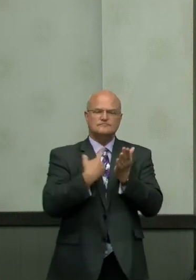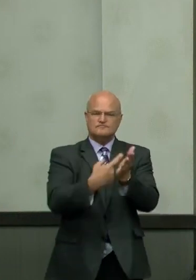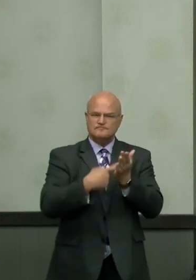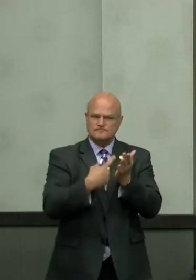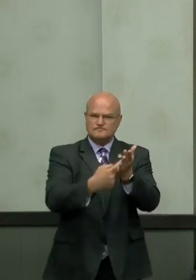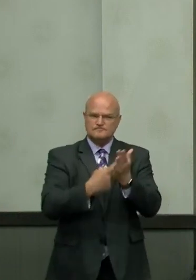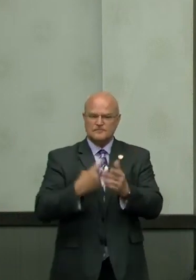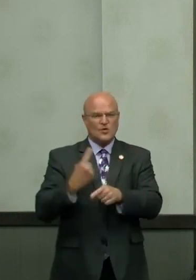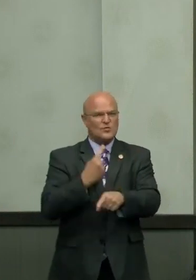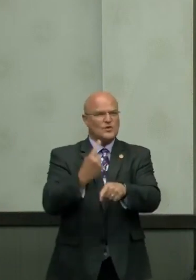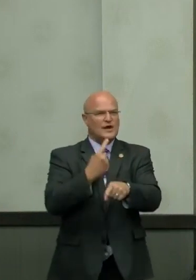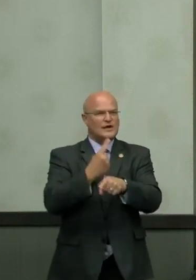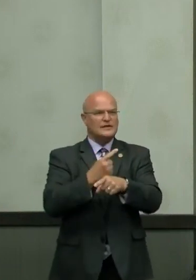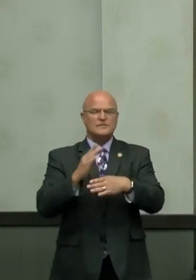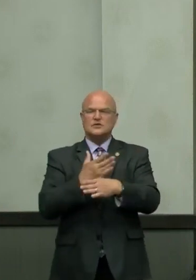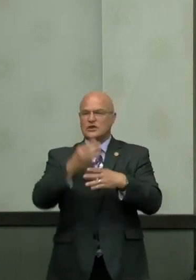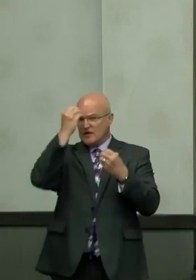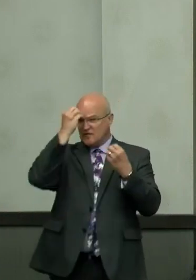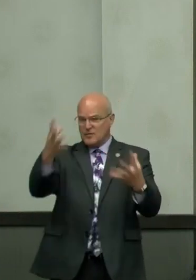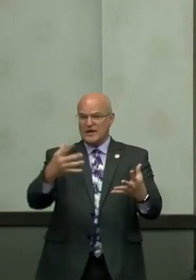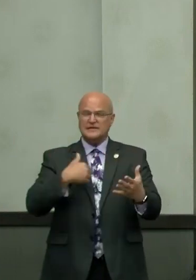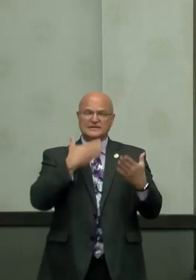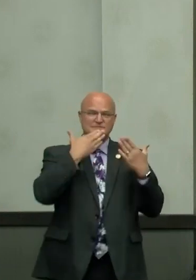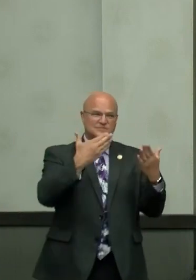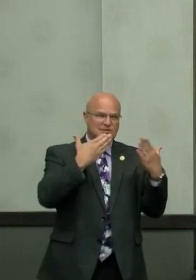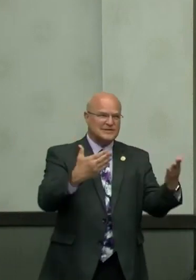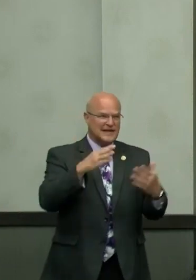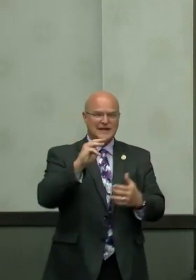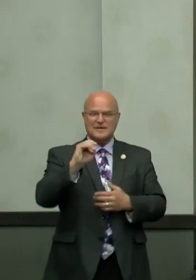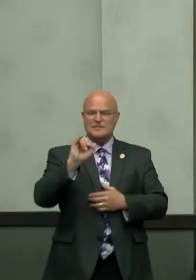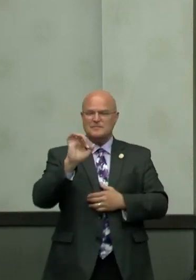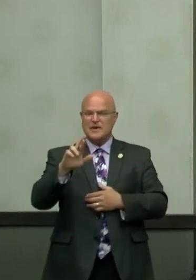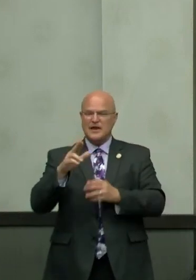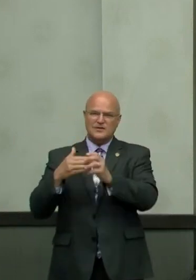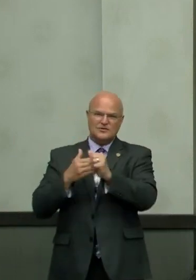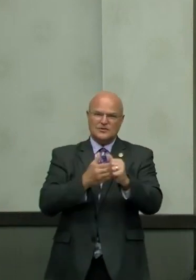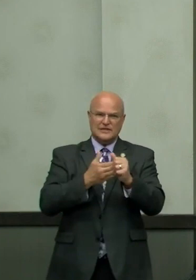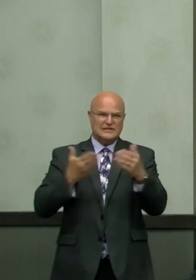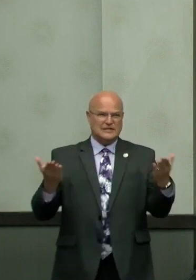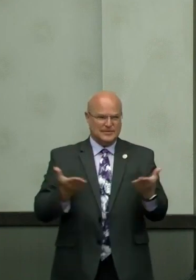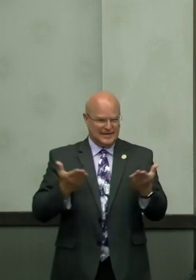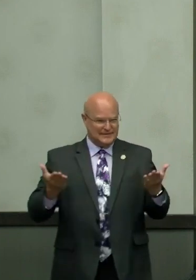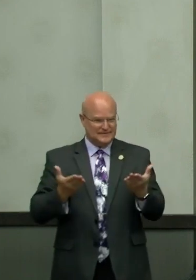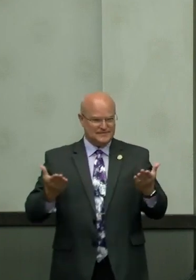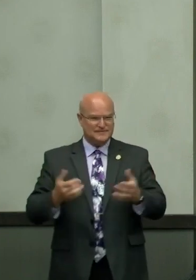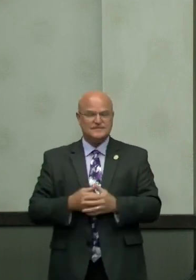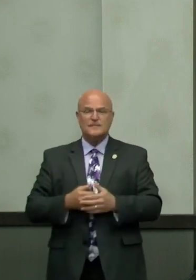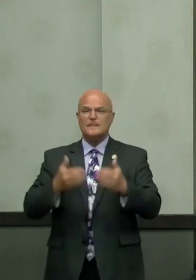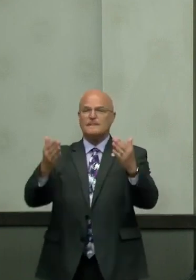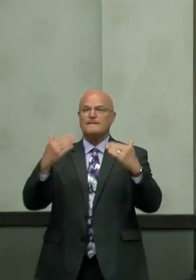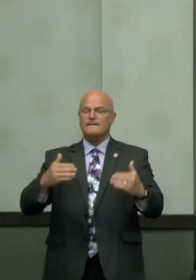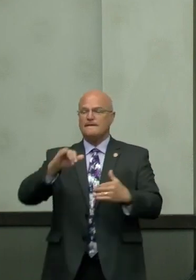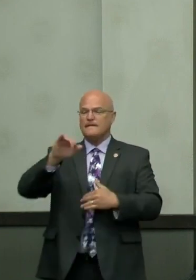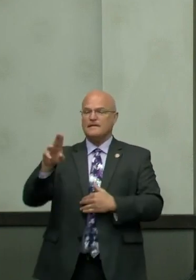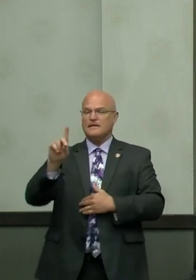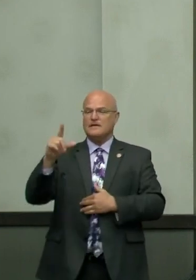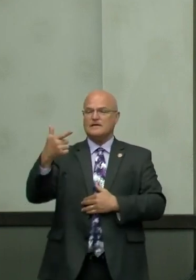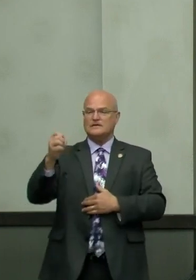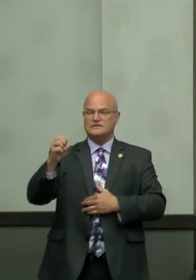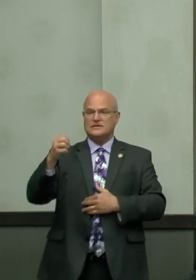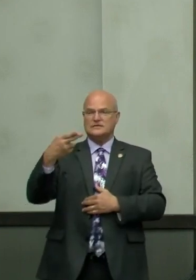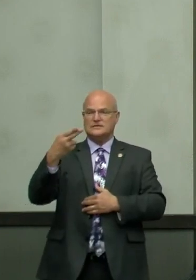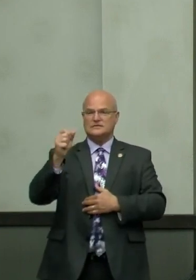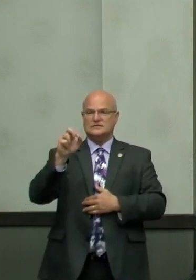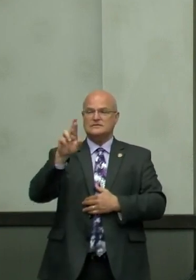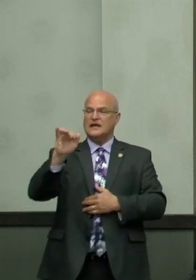regularly, shared information, and I just appreciate, Mayor, your leadership here. And then Judge Harrison, thank